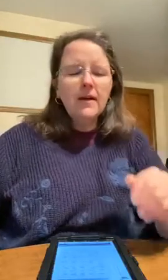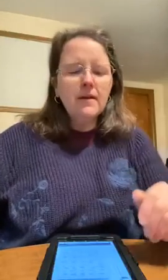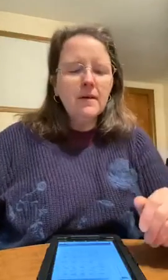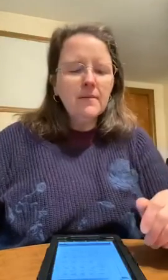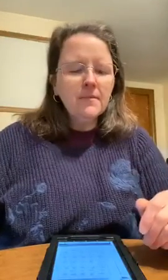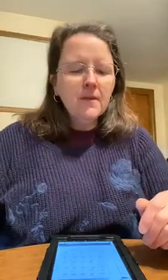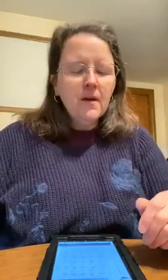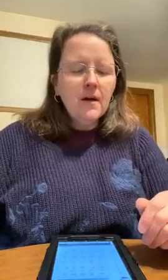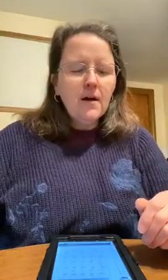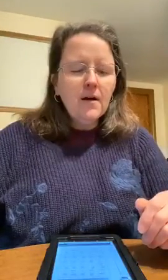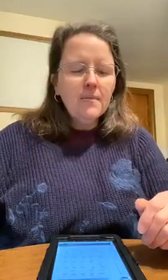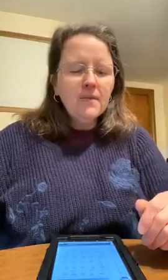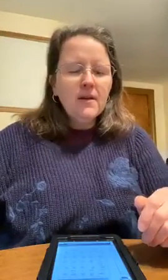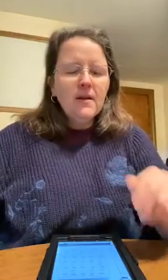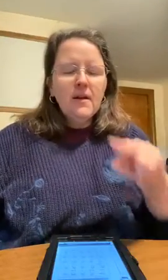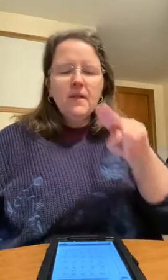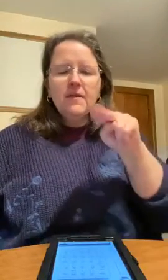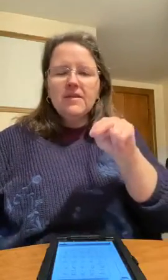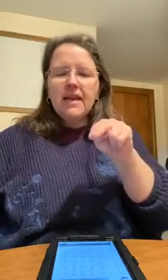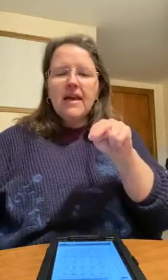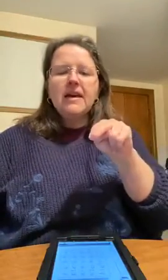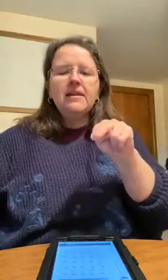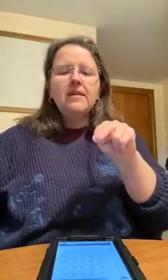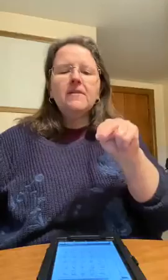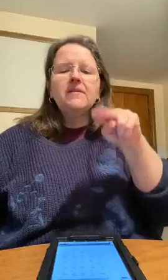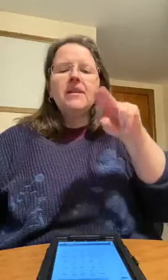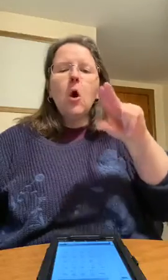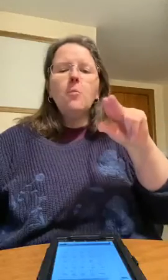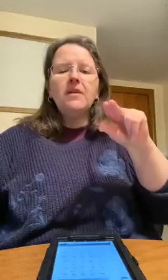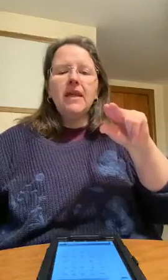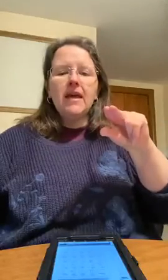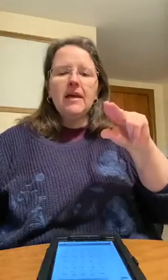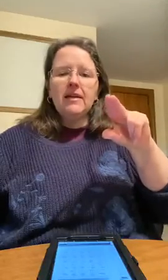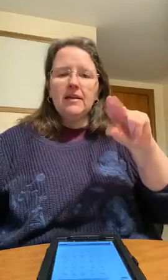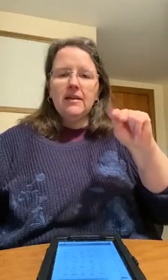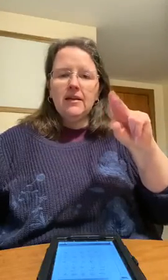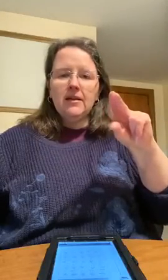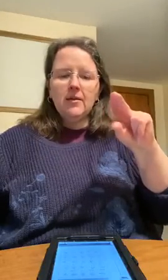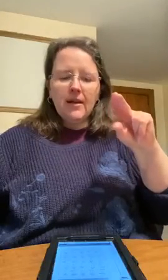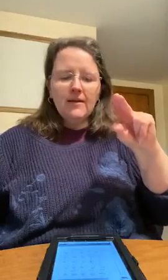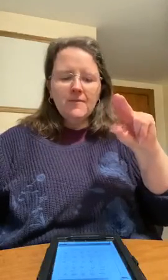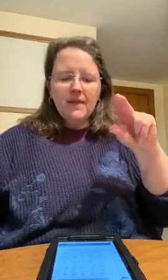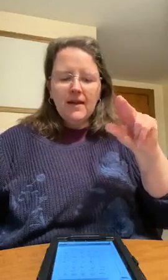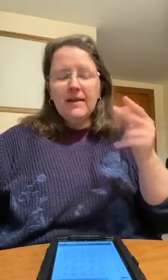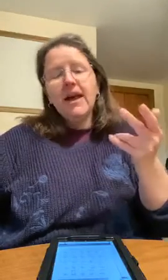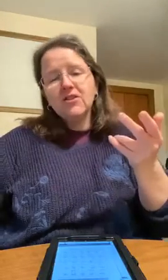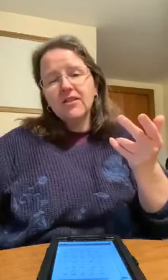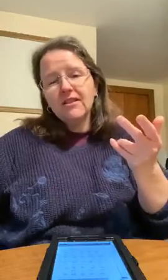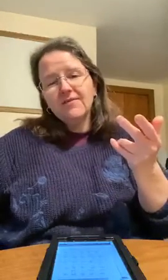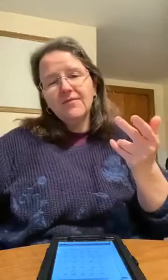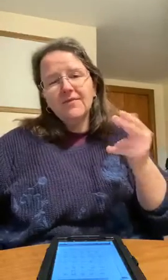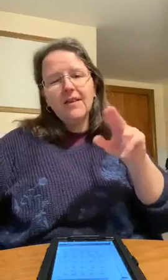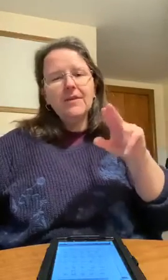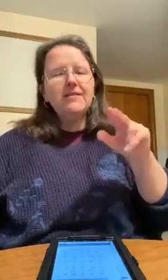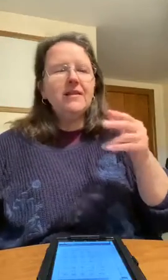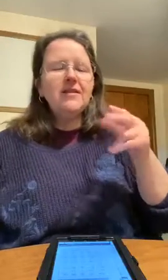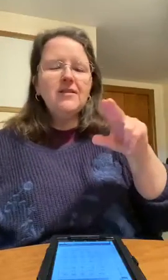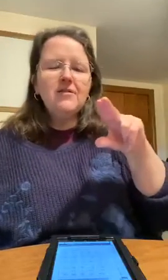thing. There's the N, there's the open N, okay? And actually, you can use the